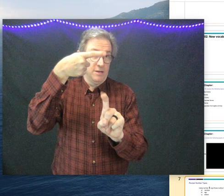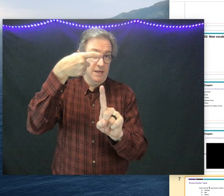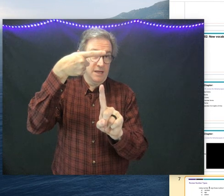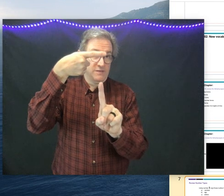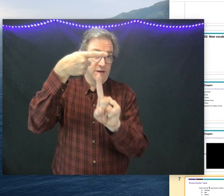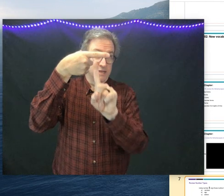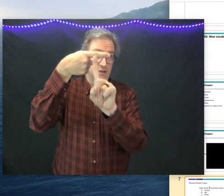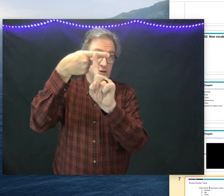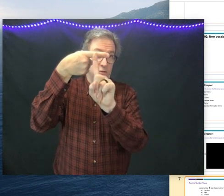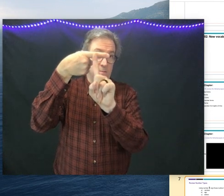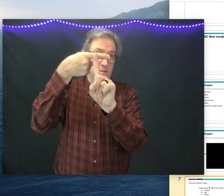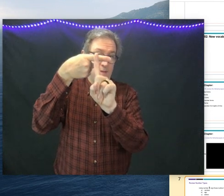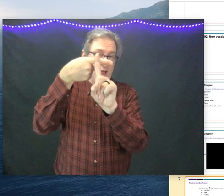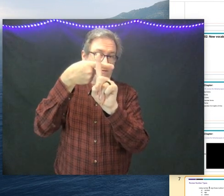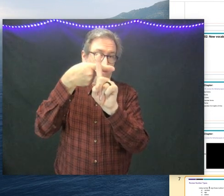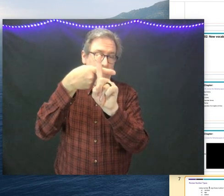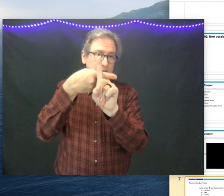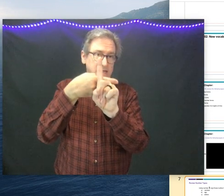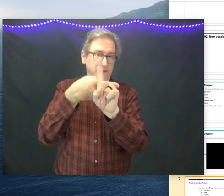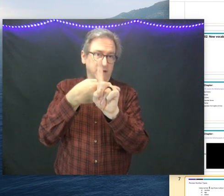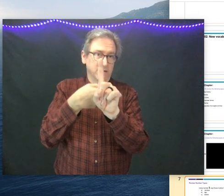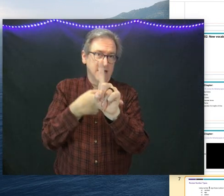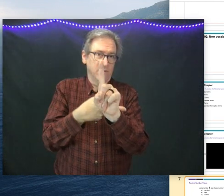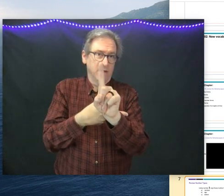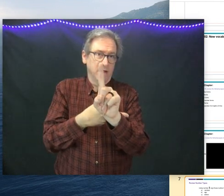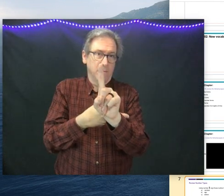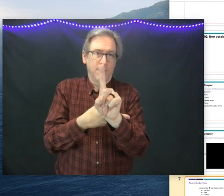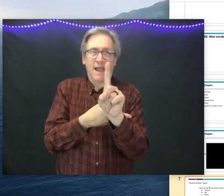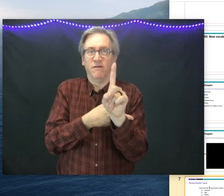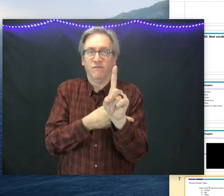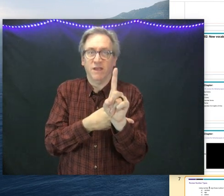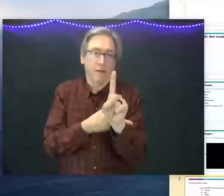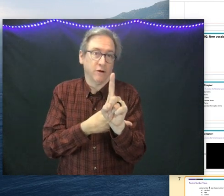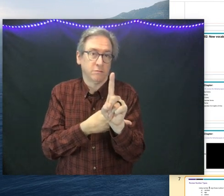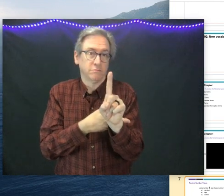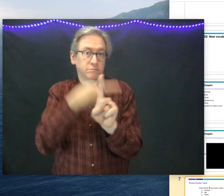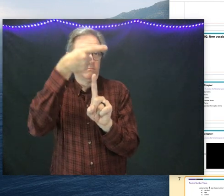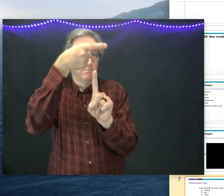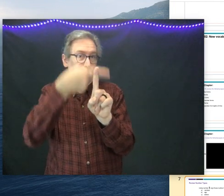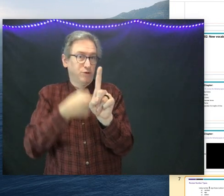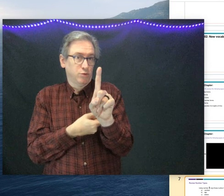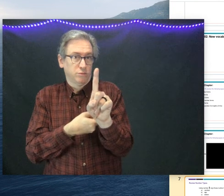and index fingers, and then rub the back of one index finger down the back of the other.